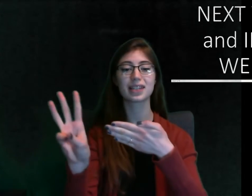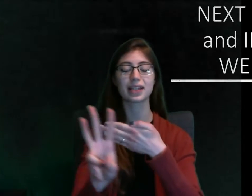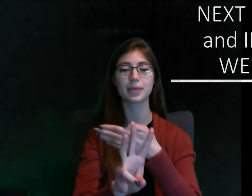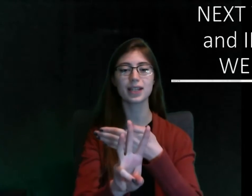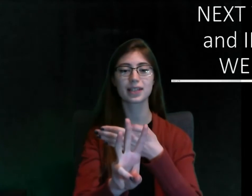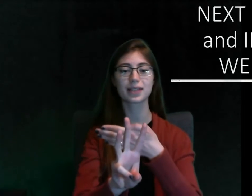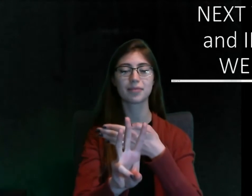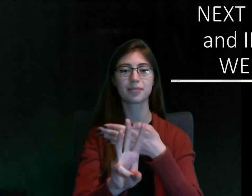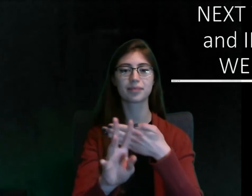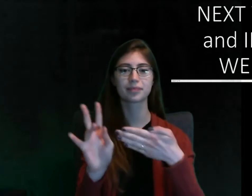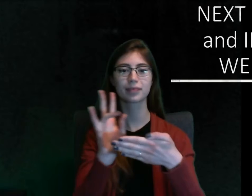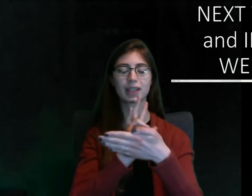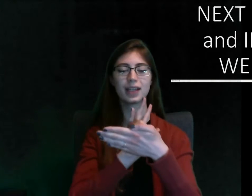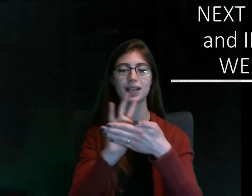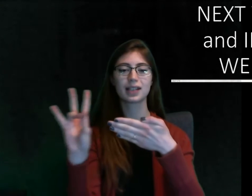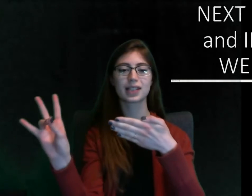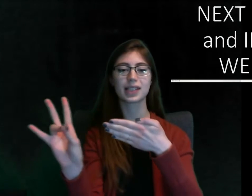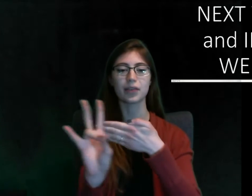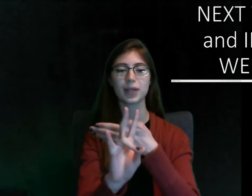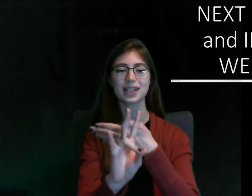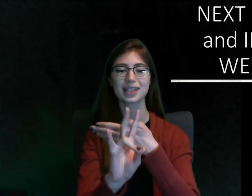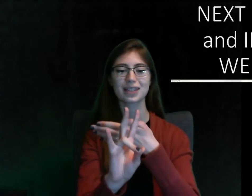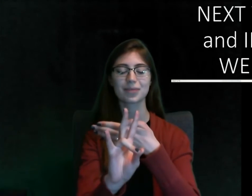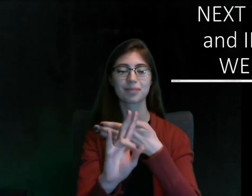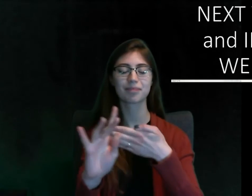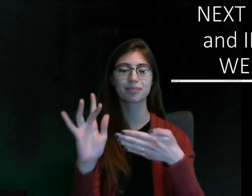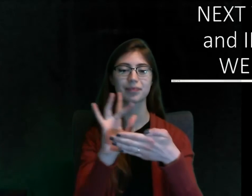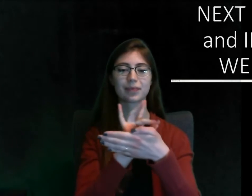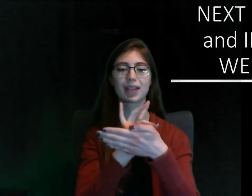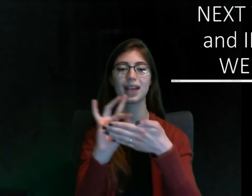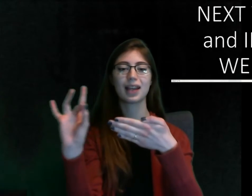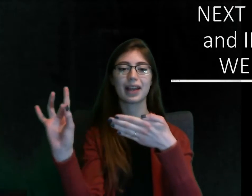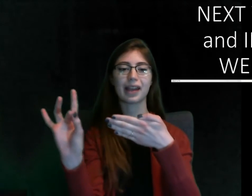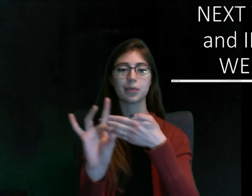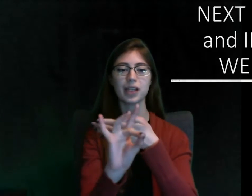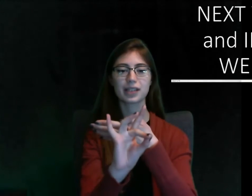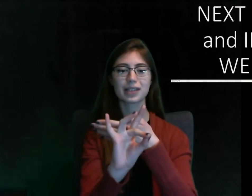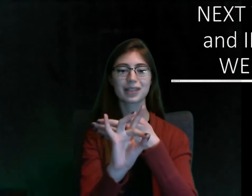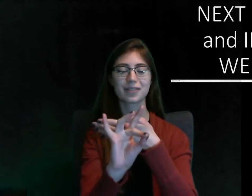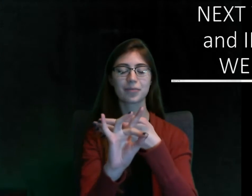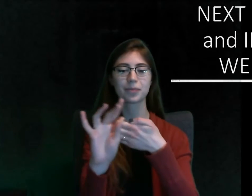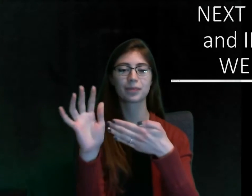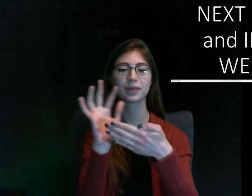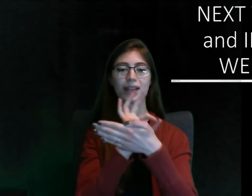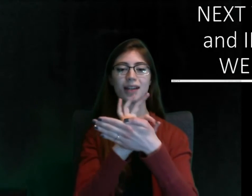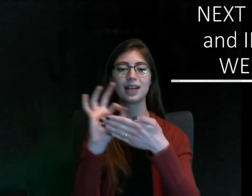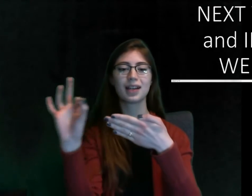6 weeks. 7 weeks. 8 weeks.